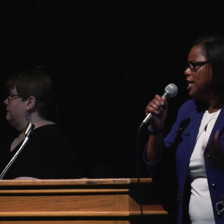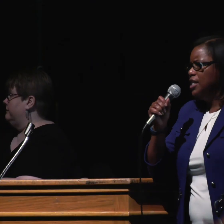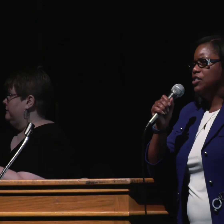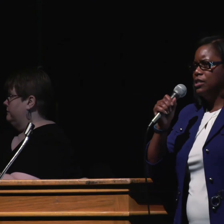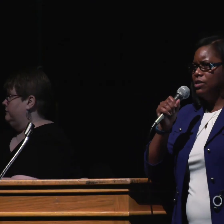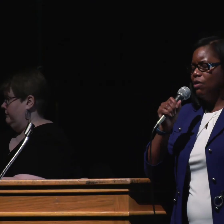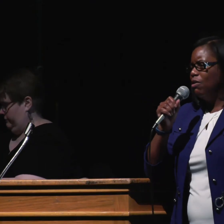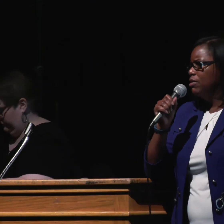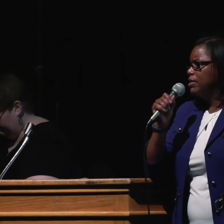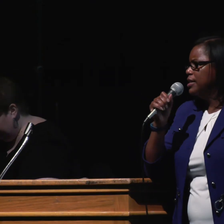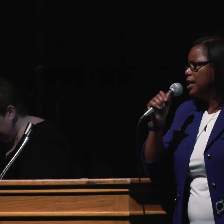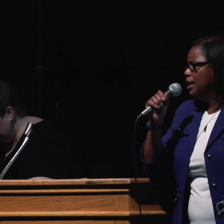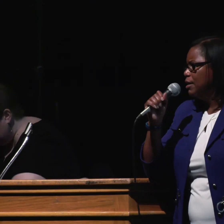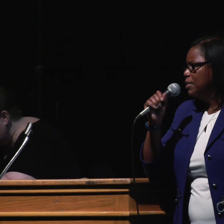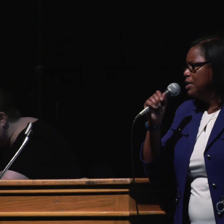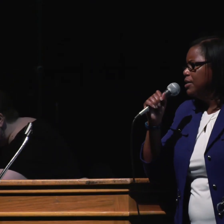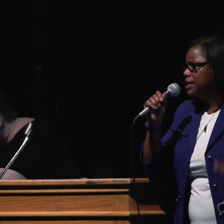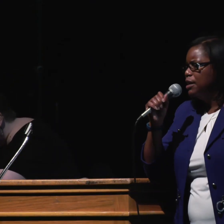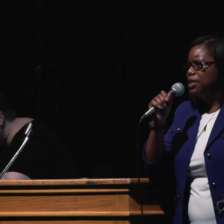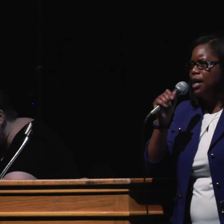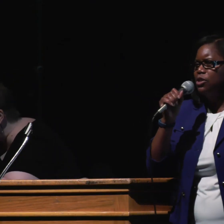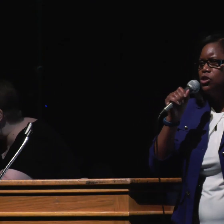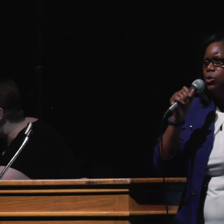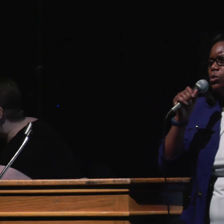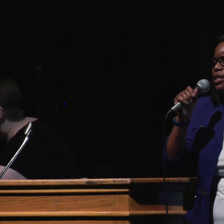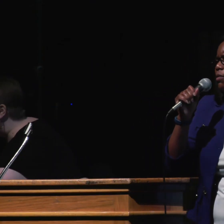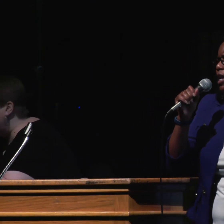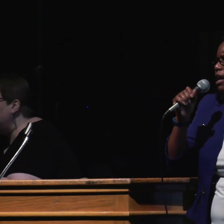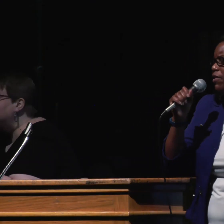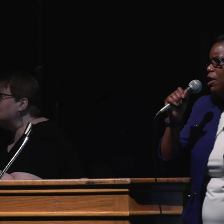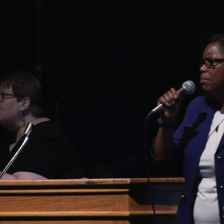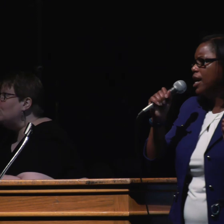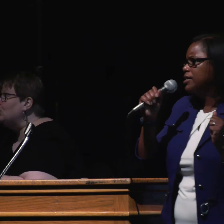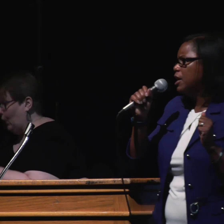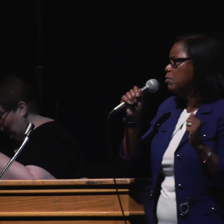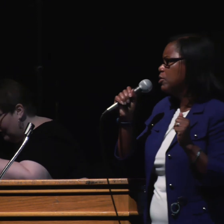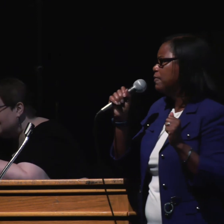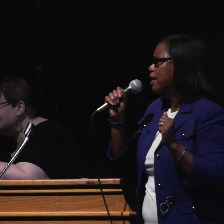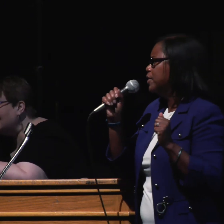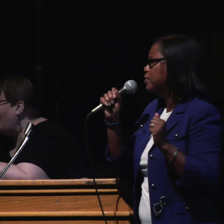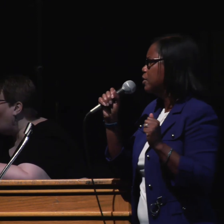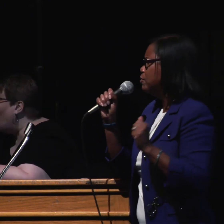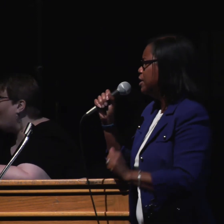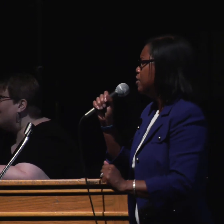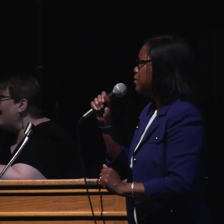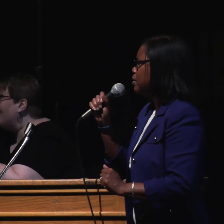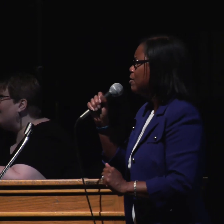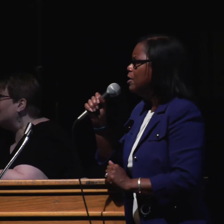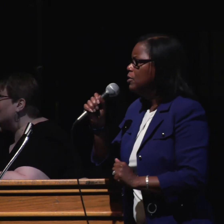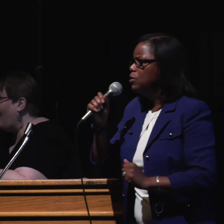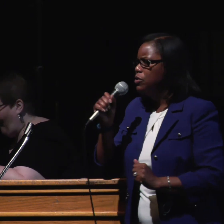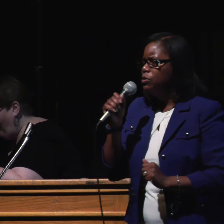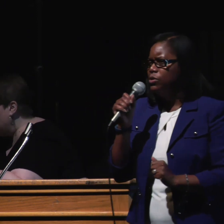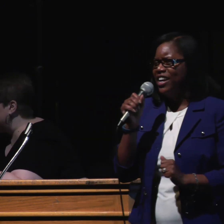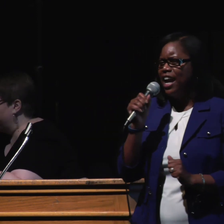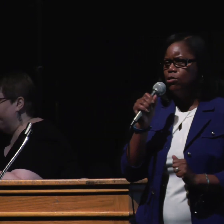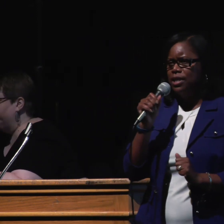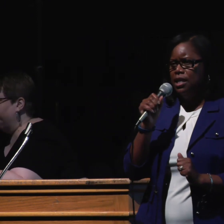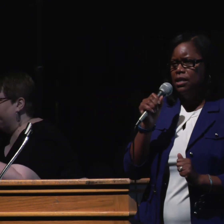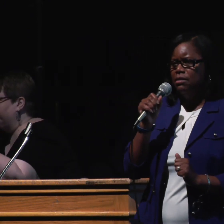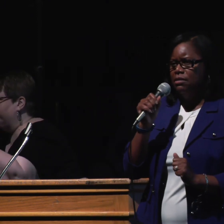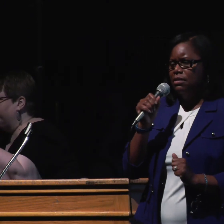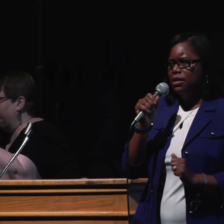that changes all the time. Because sometimes the tools that we have in our box that worked 5 years ago, 10 years ago, those tools